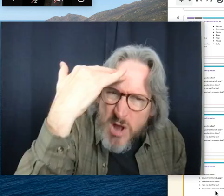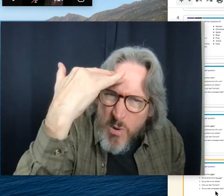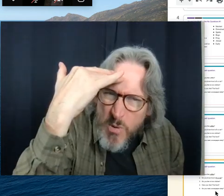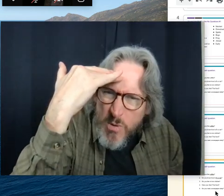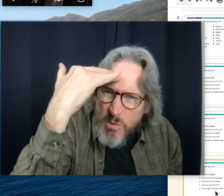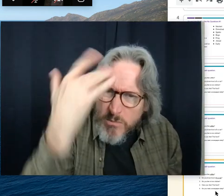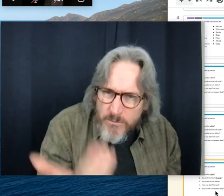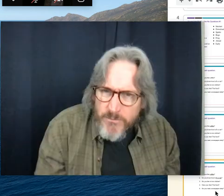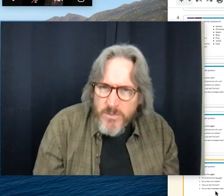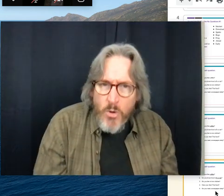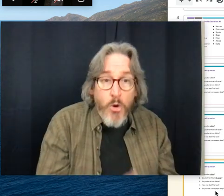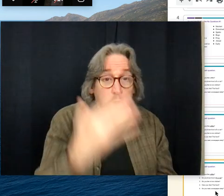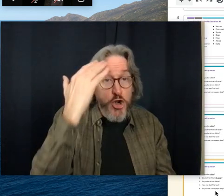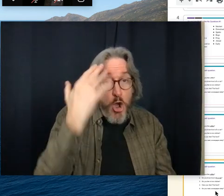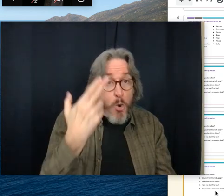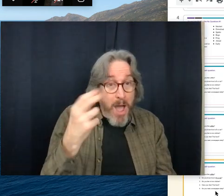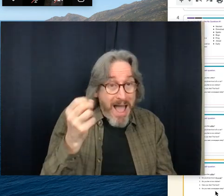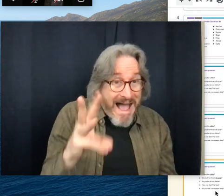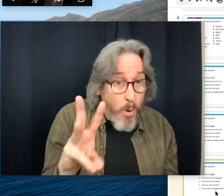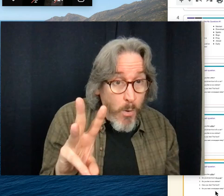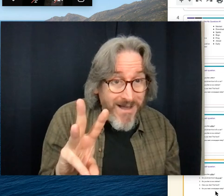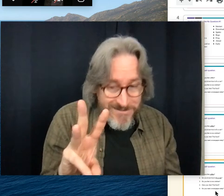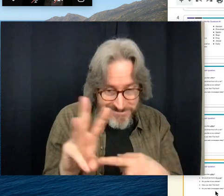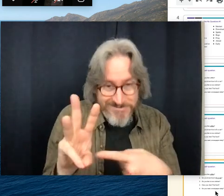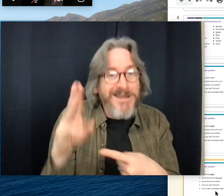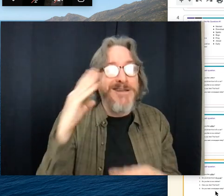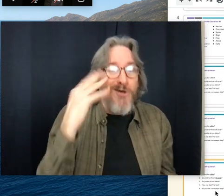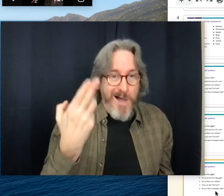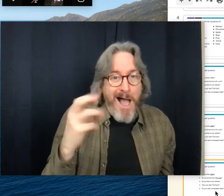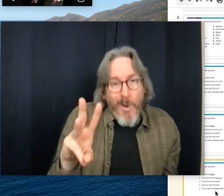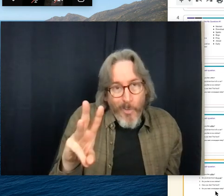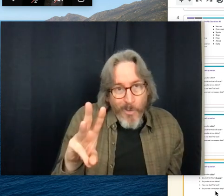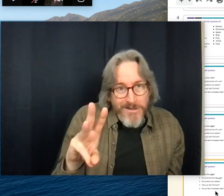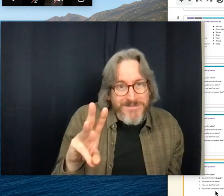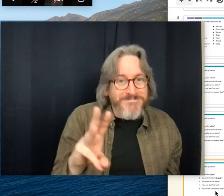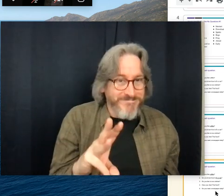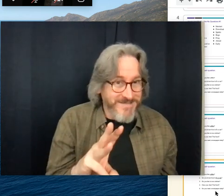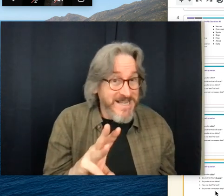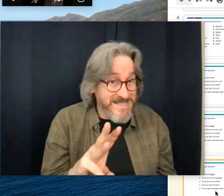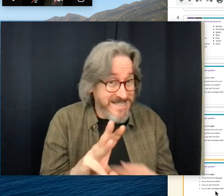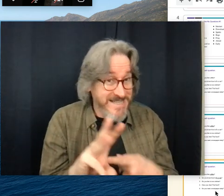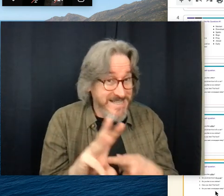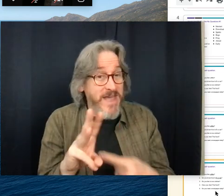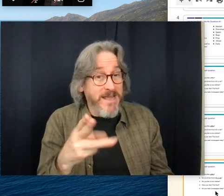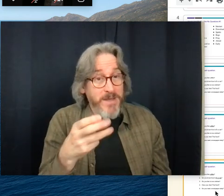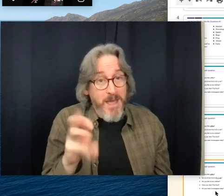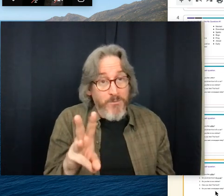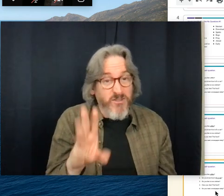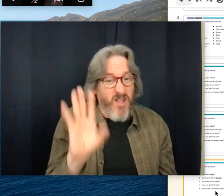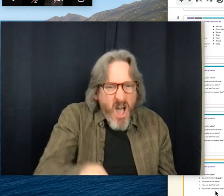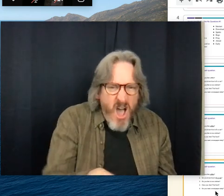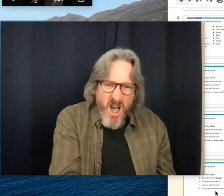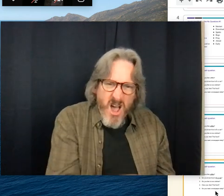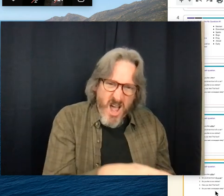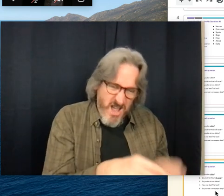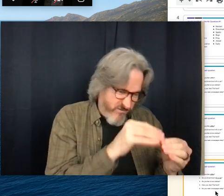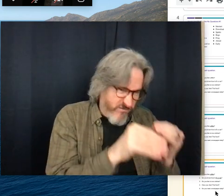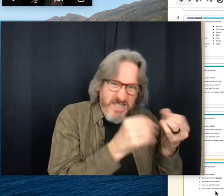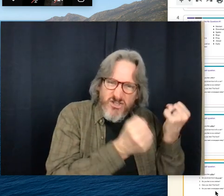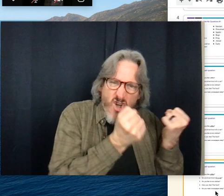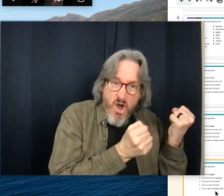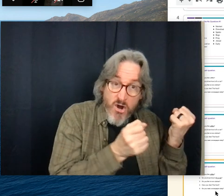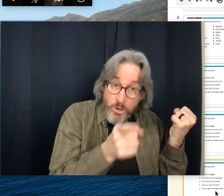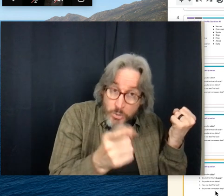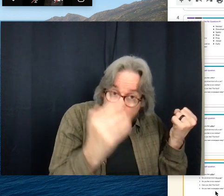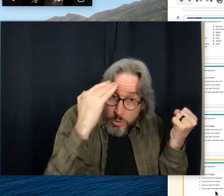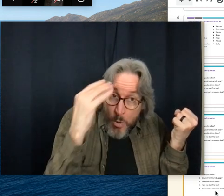Do you know? Or know how? How? See, that's where that can be helpful.